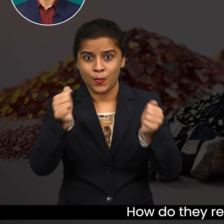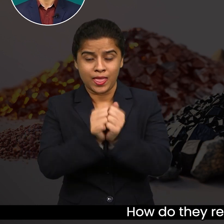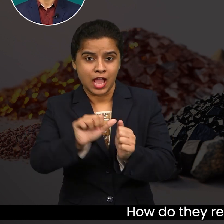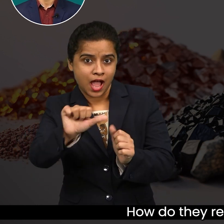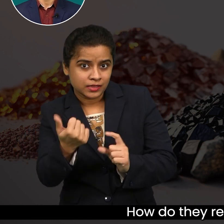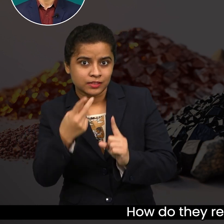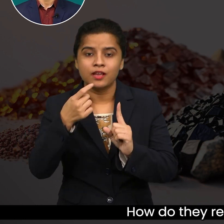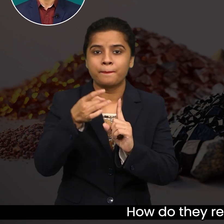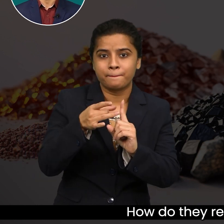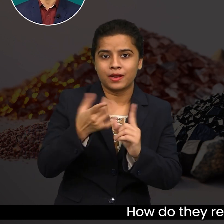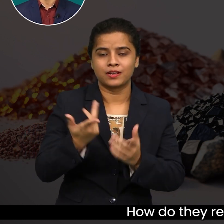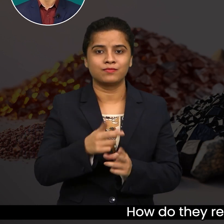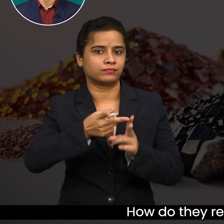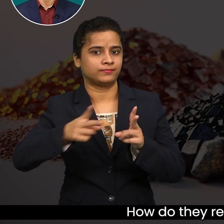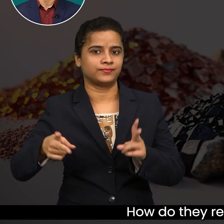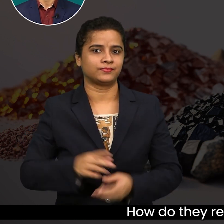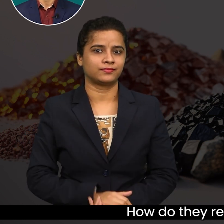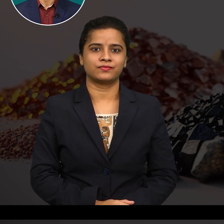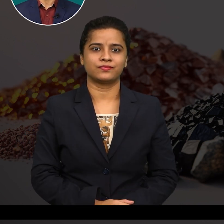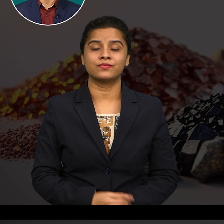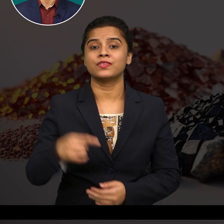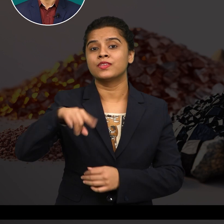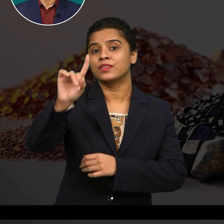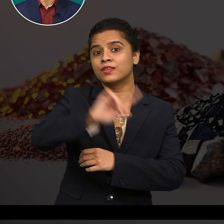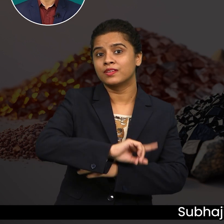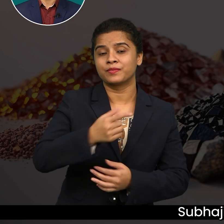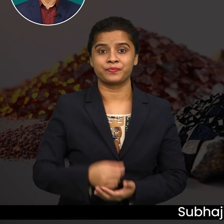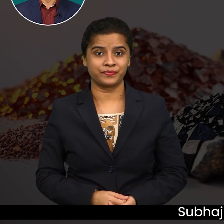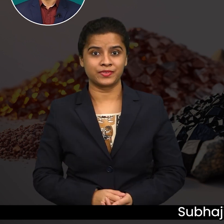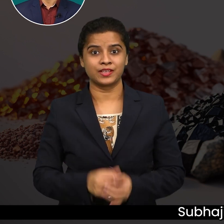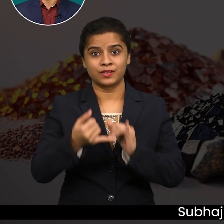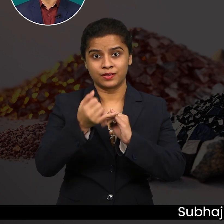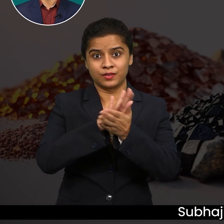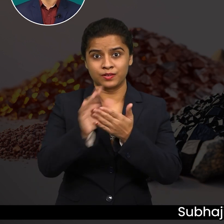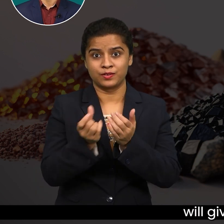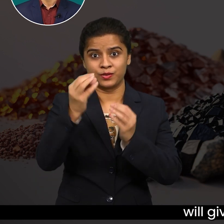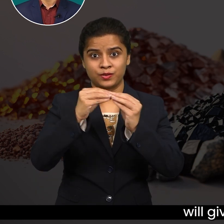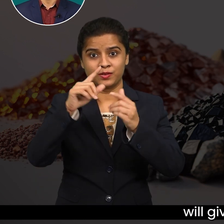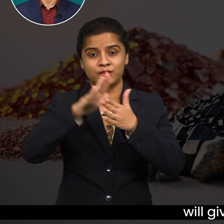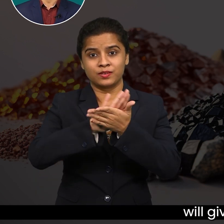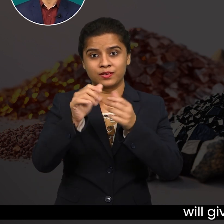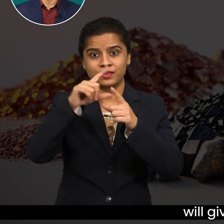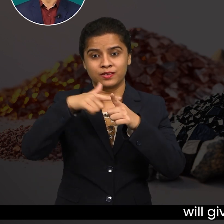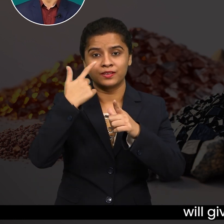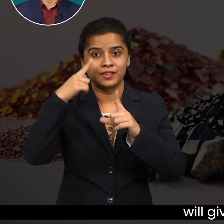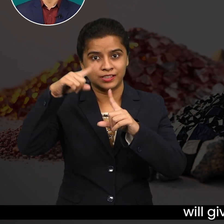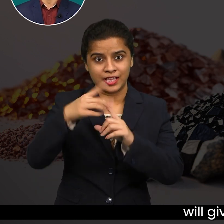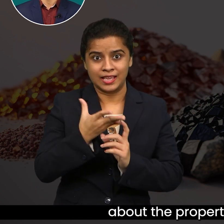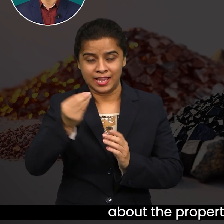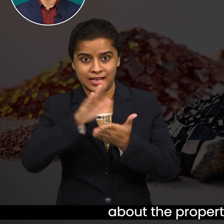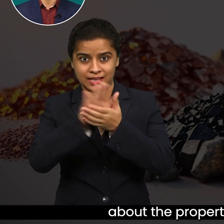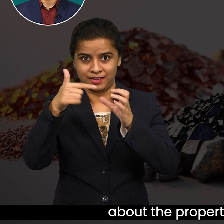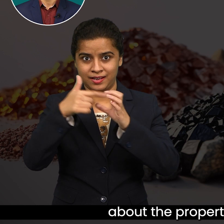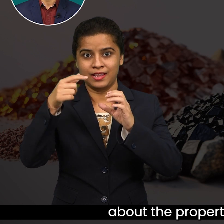metals, etc. Today, Shubhajit and Hemlata will give you a brief